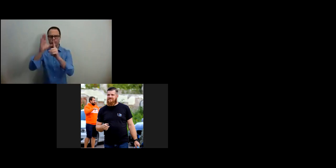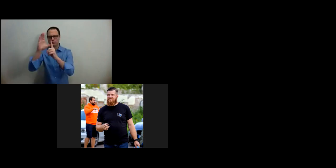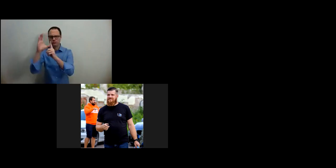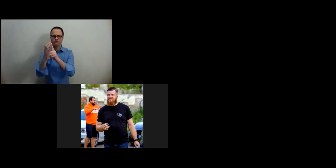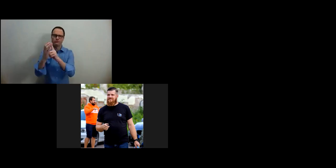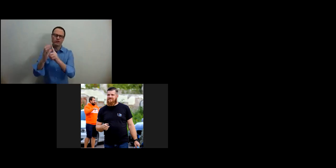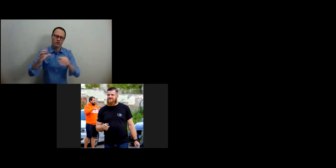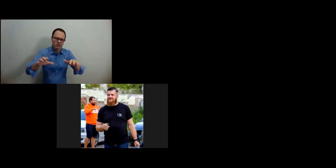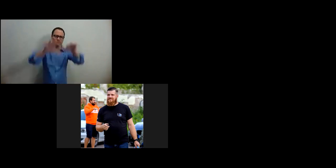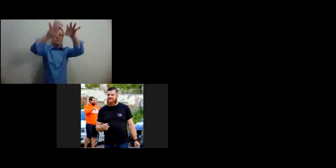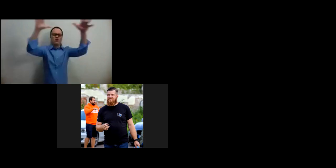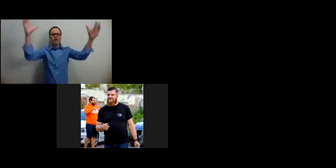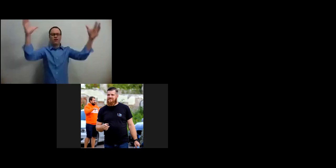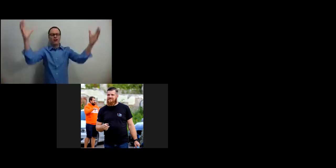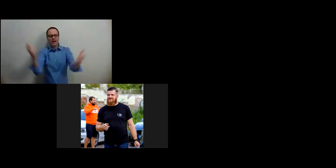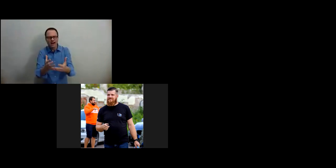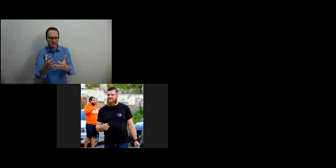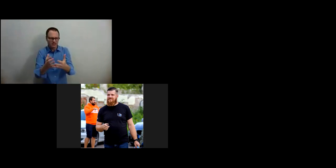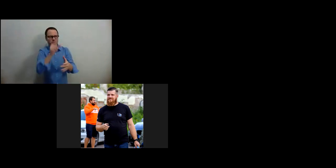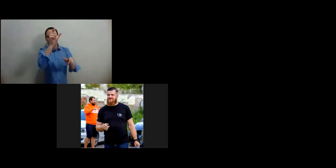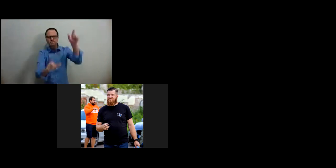Slovenian Association of the Deaf.